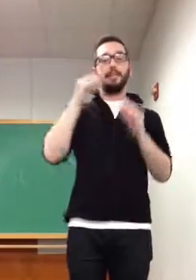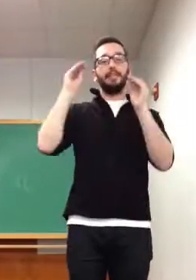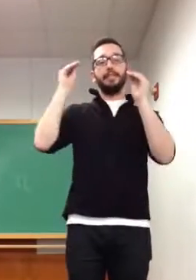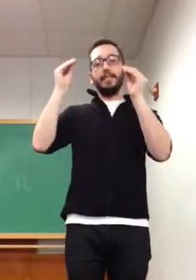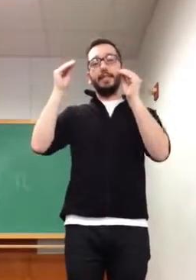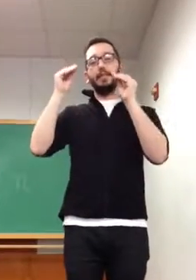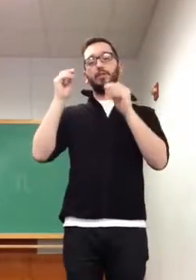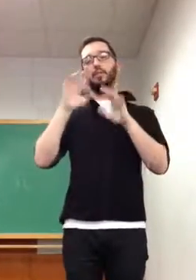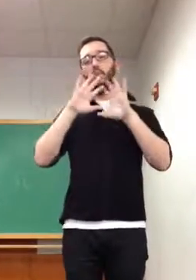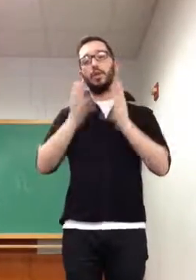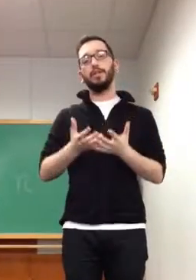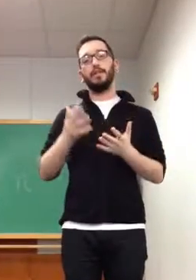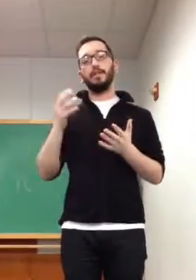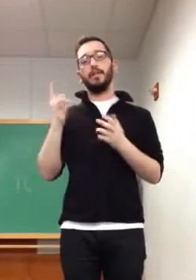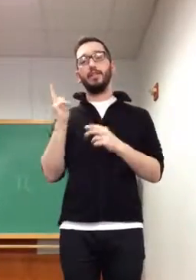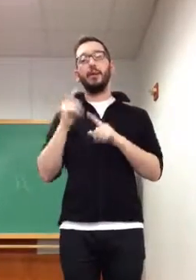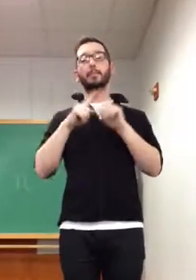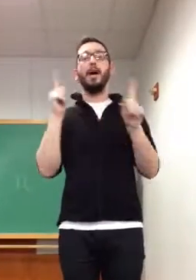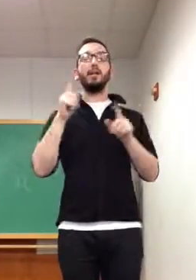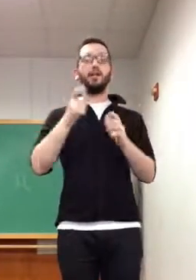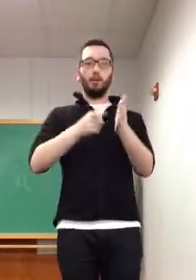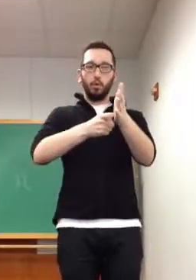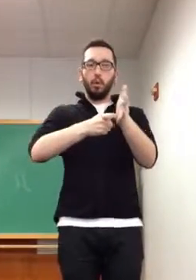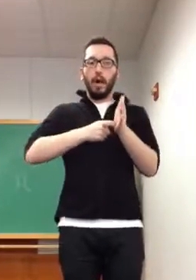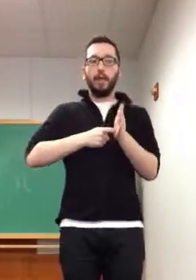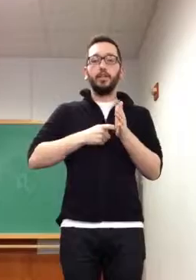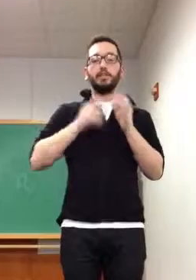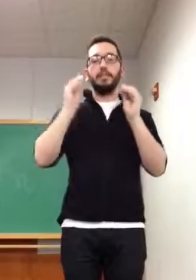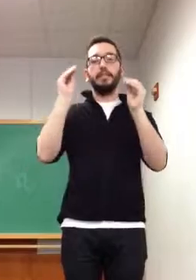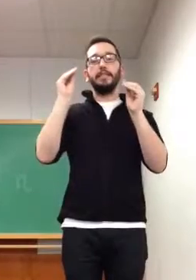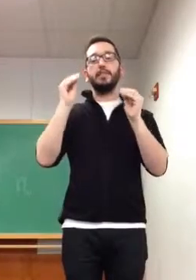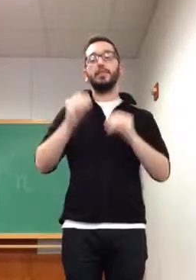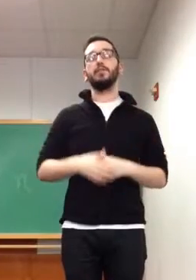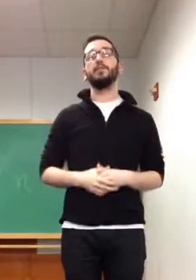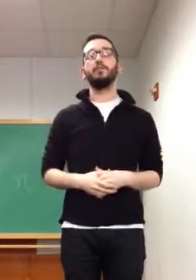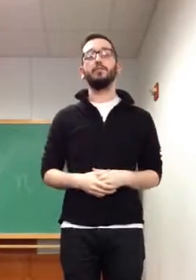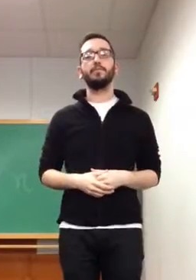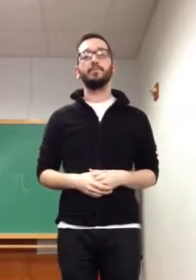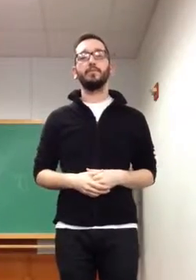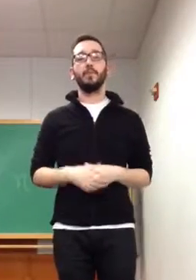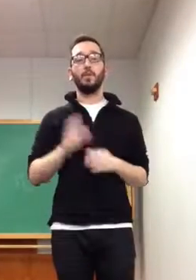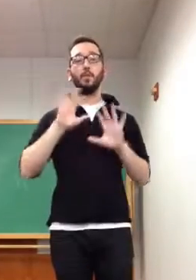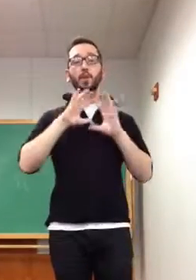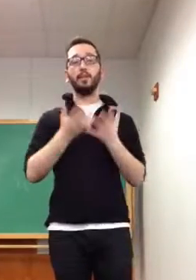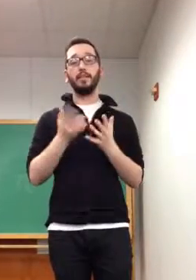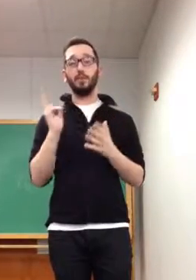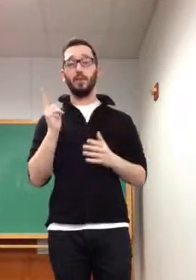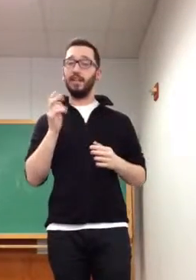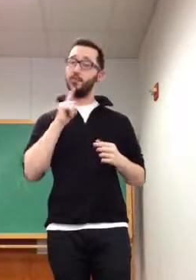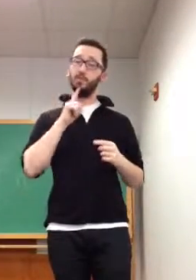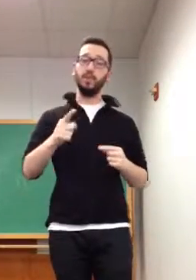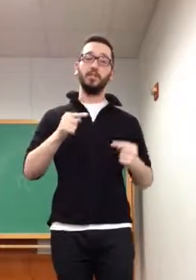teaching it by mandate, and they were struggling, to say the